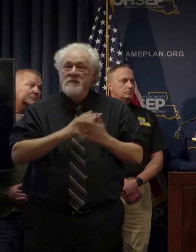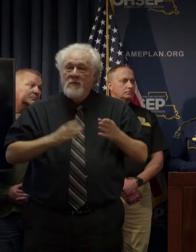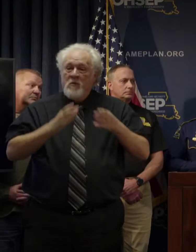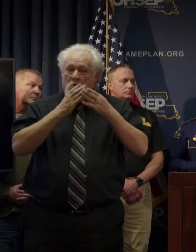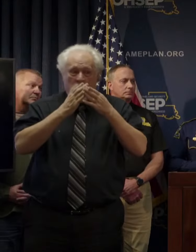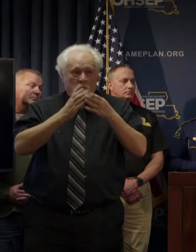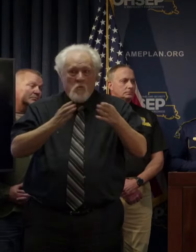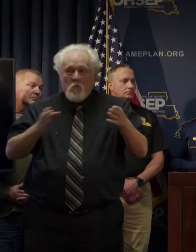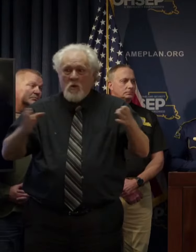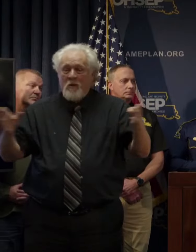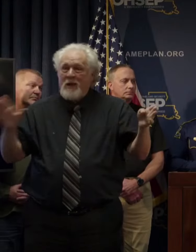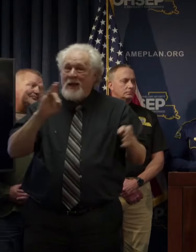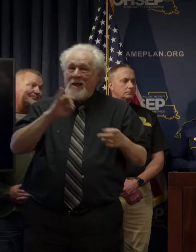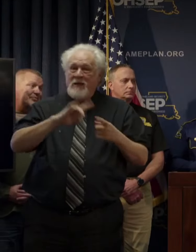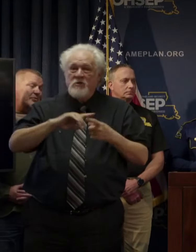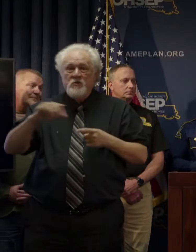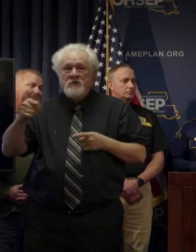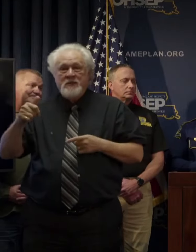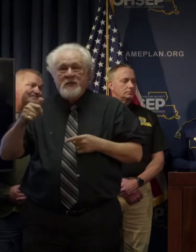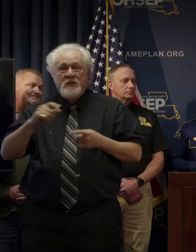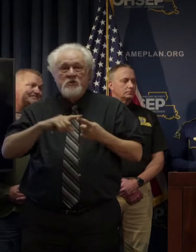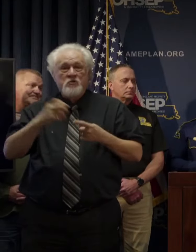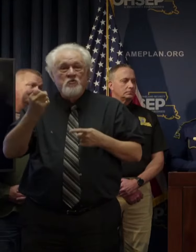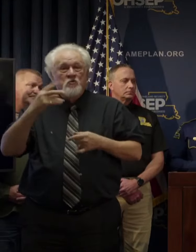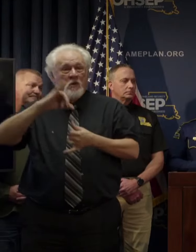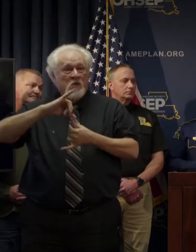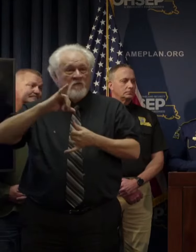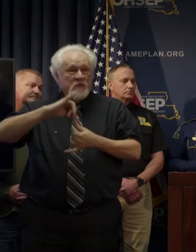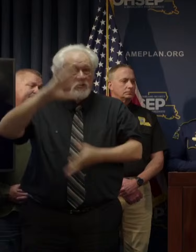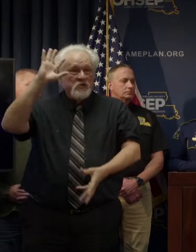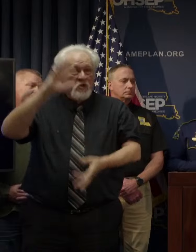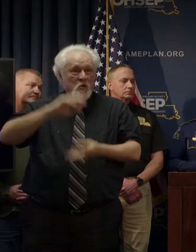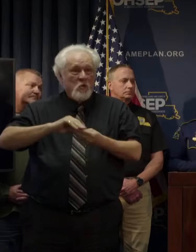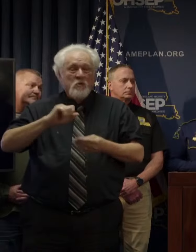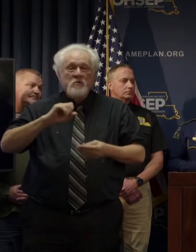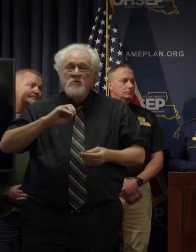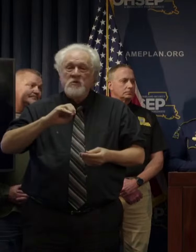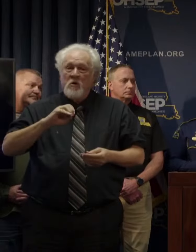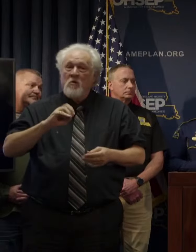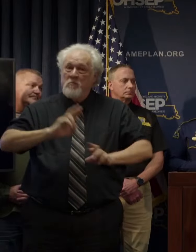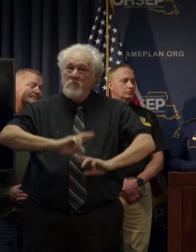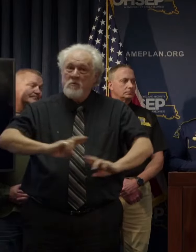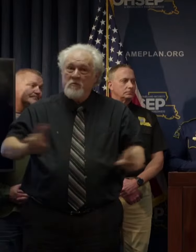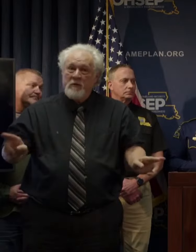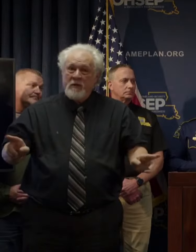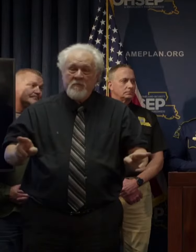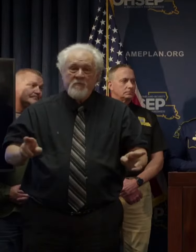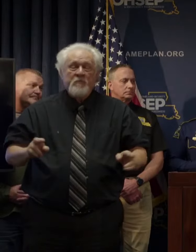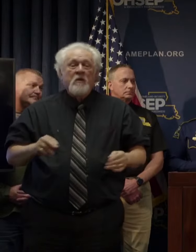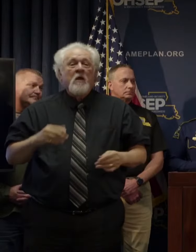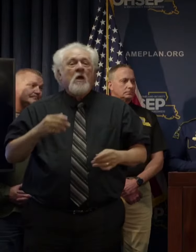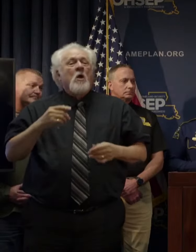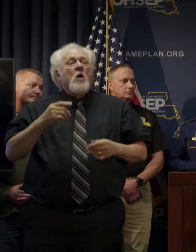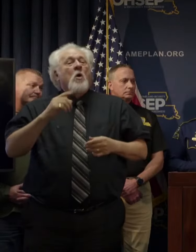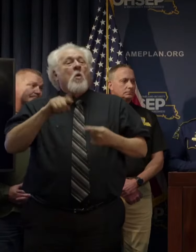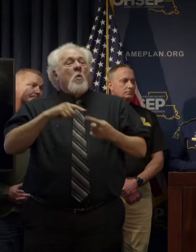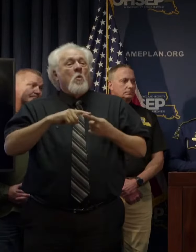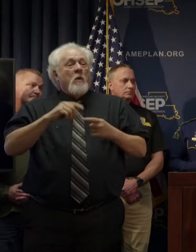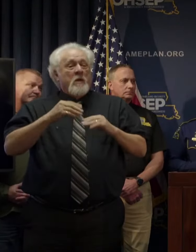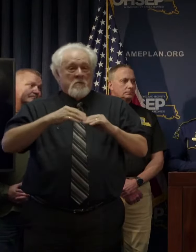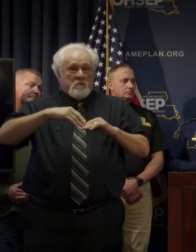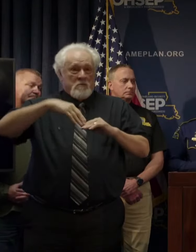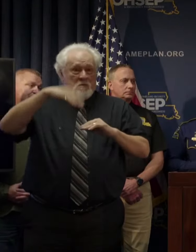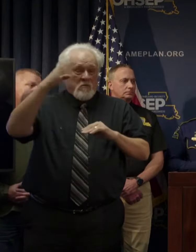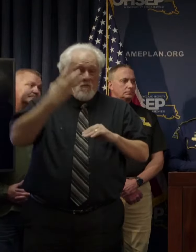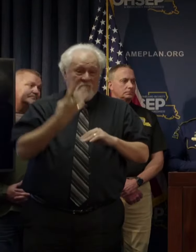widespread 8 to 10 inch to 12 inch totals. So you need to be prepared for that. The fact of the matter is, once we get above that